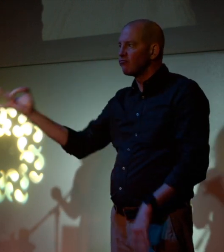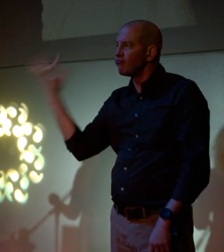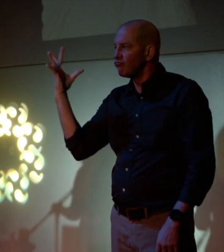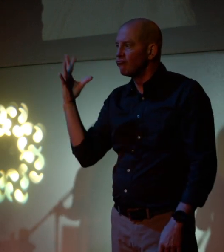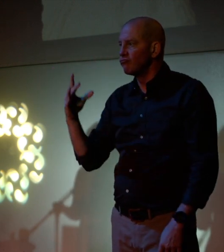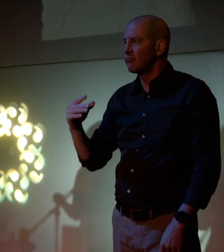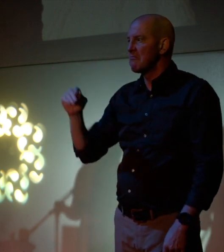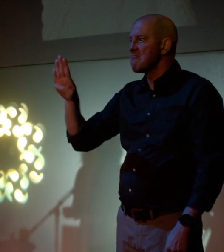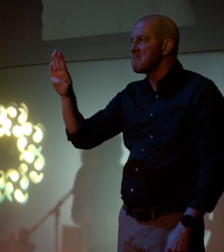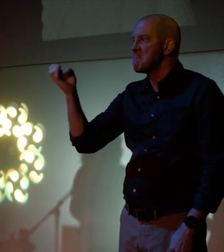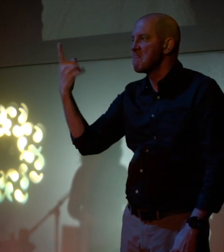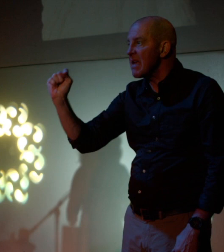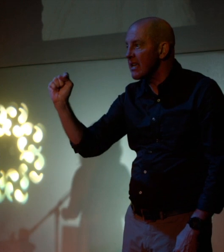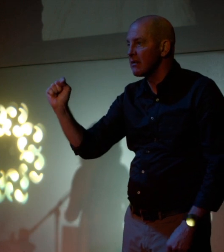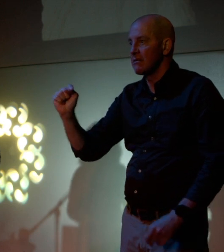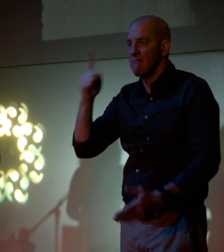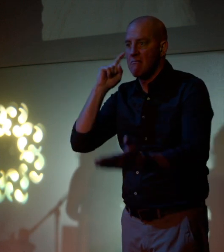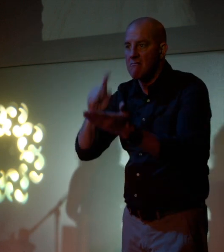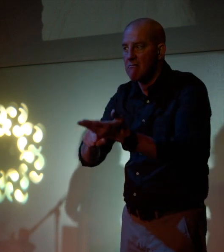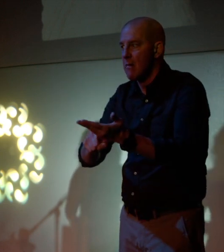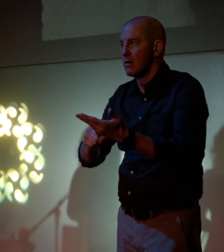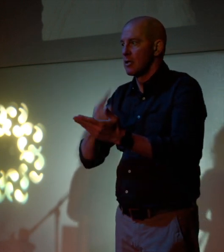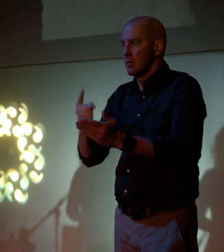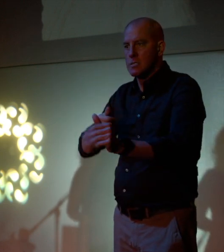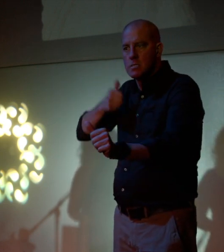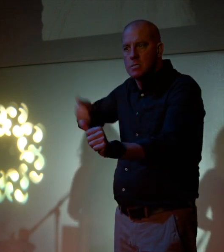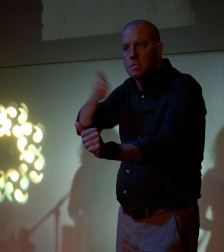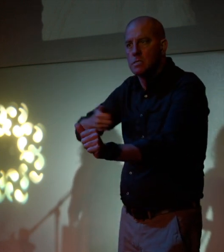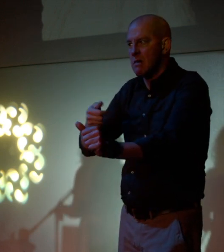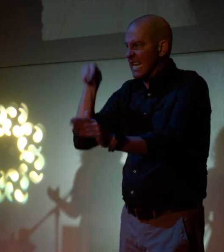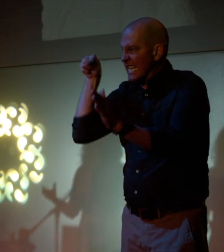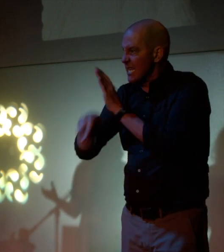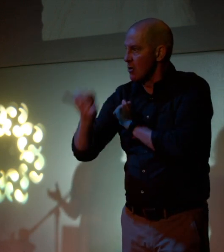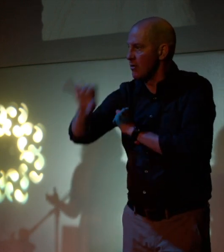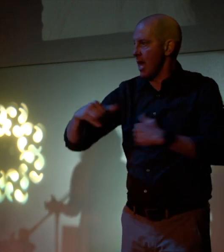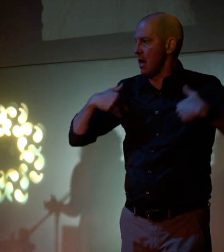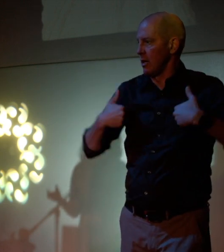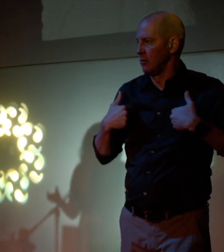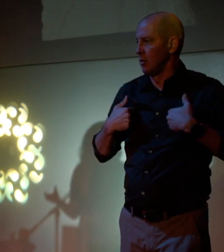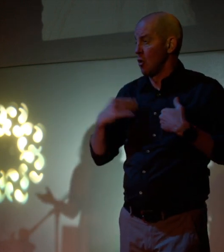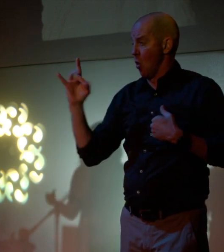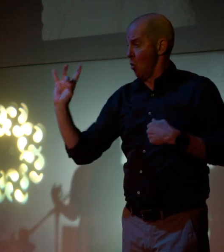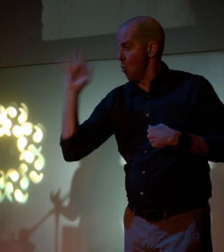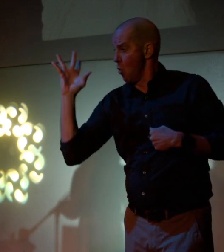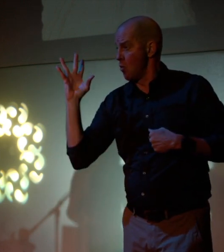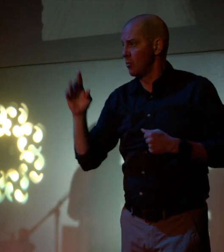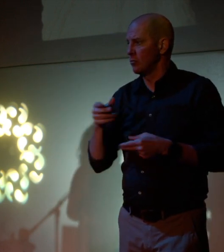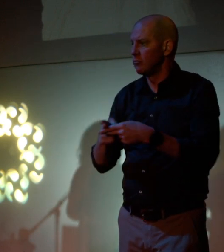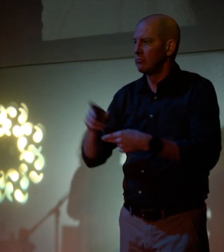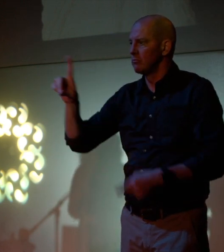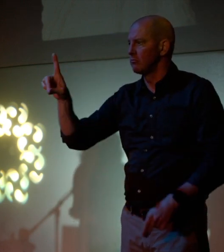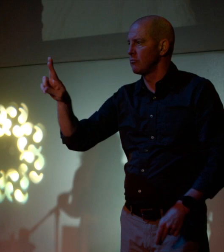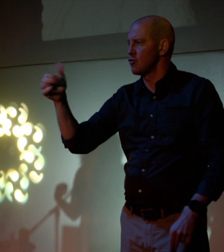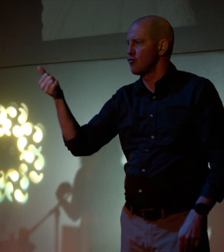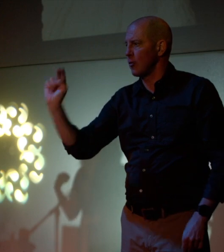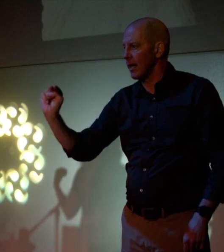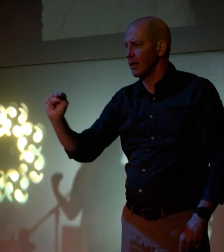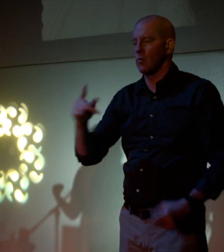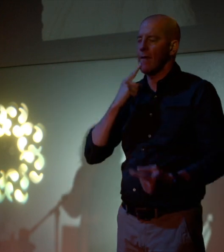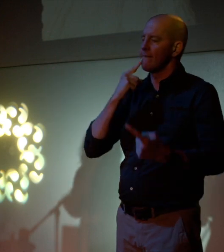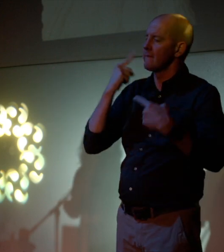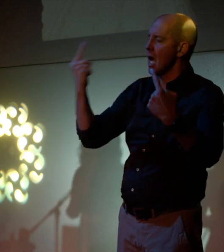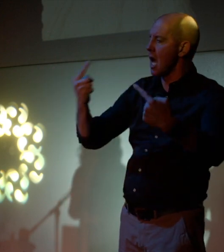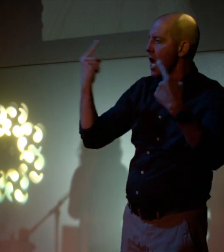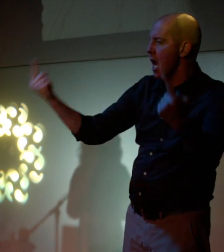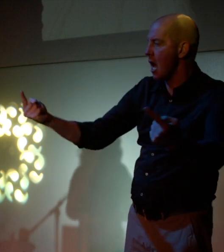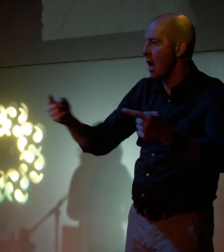spotted, tracked and killed by a local farmer. It was a ferocious dragon of lore and legend, and it appeared